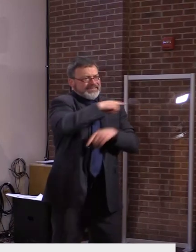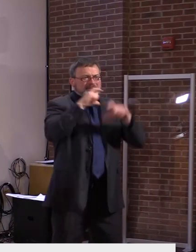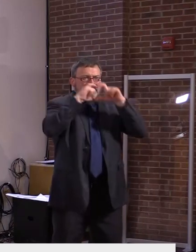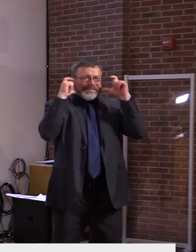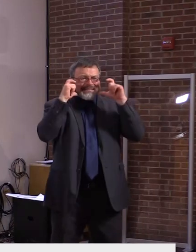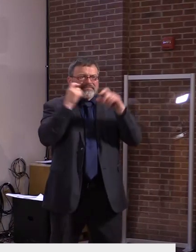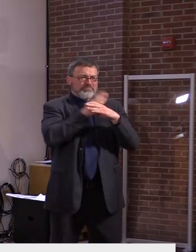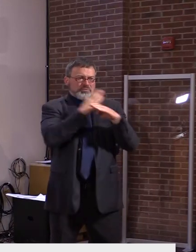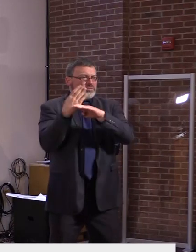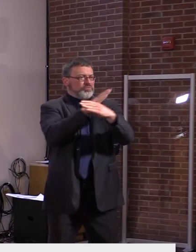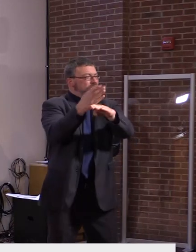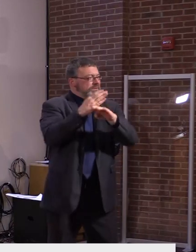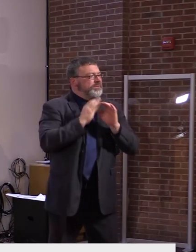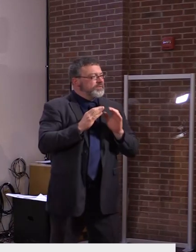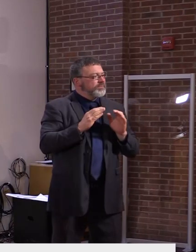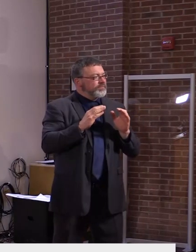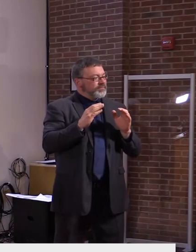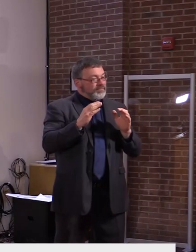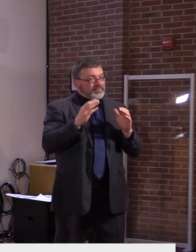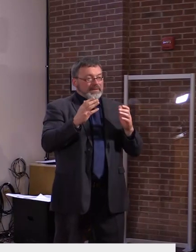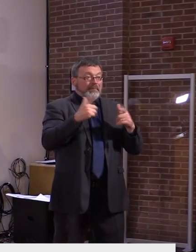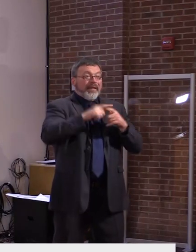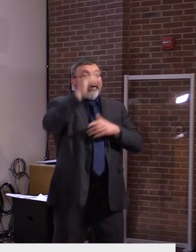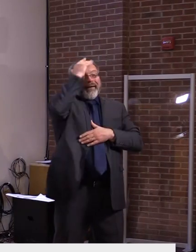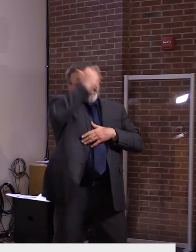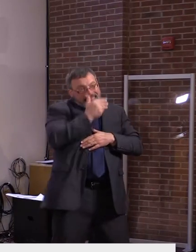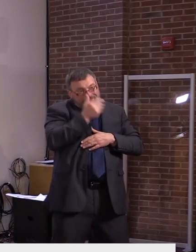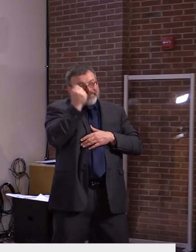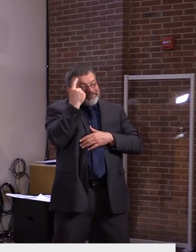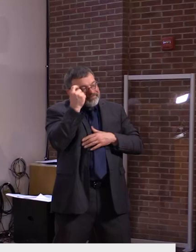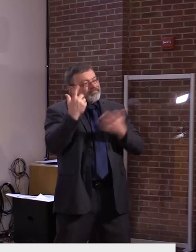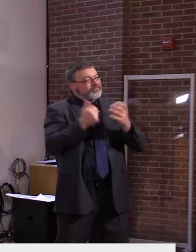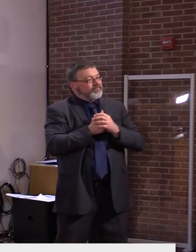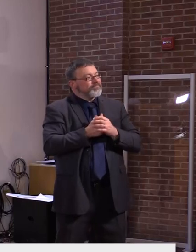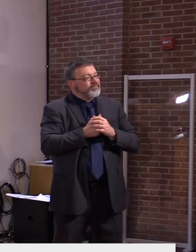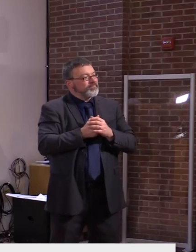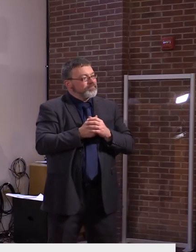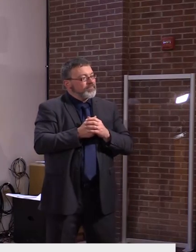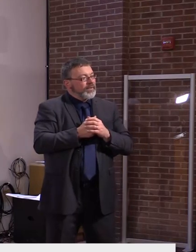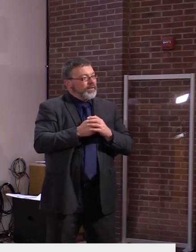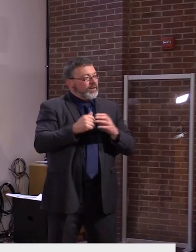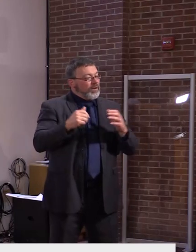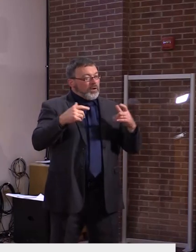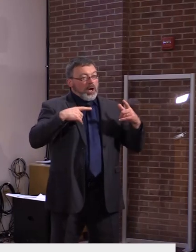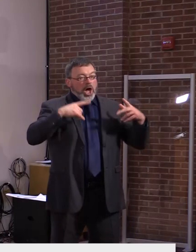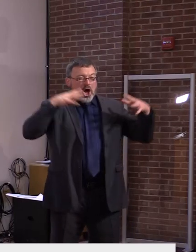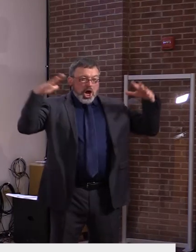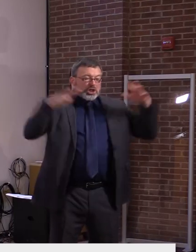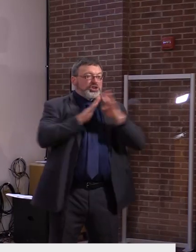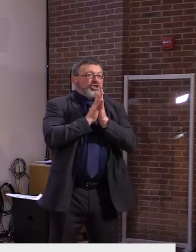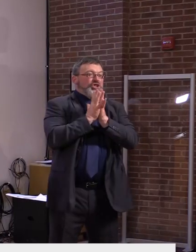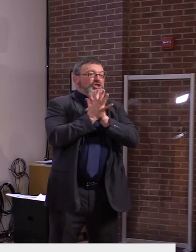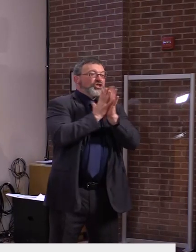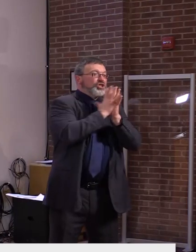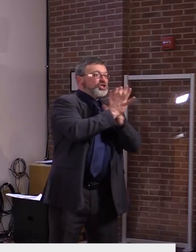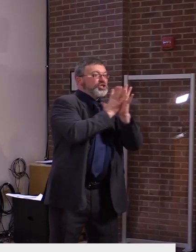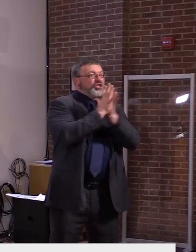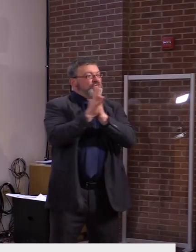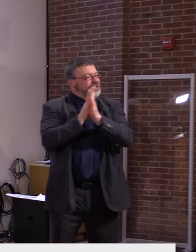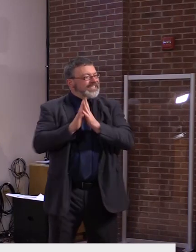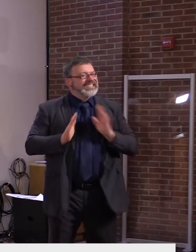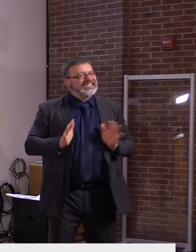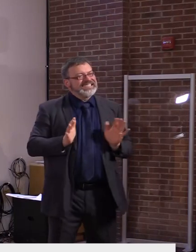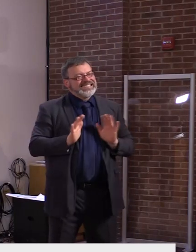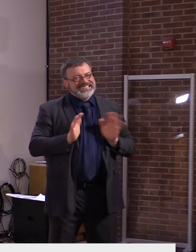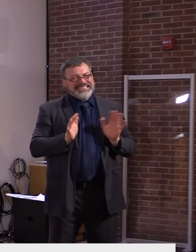Try to avoid crowded parties or other such gatherings. Both adults and children are at higher risk of getting